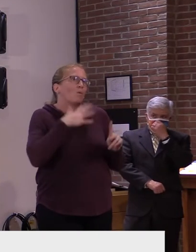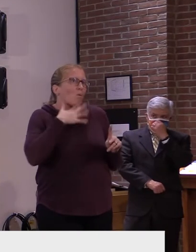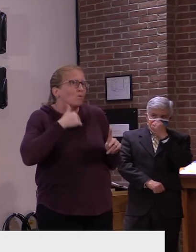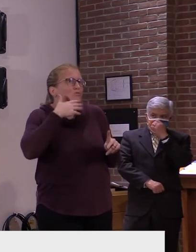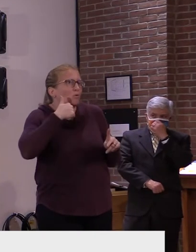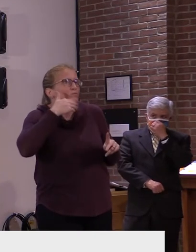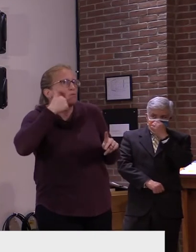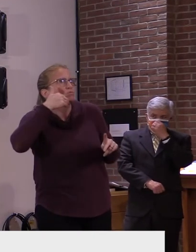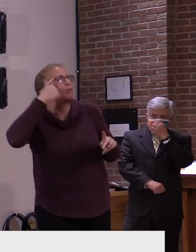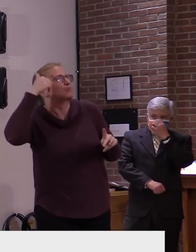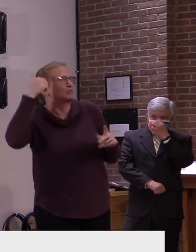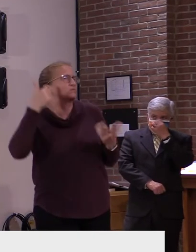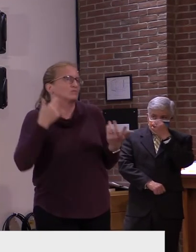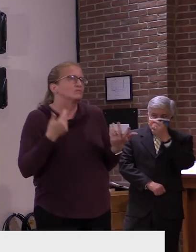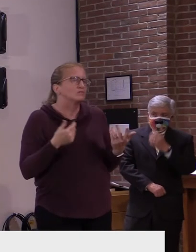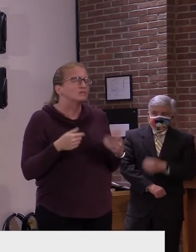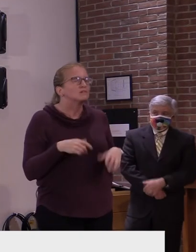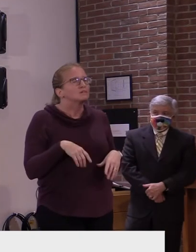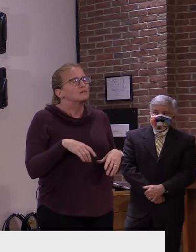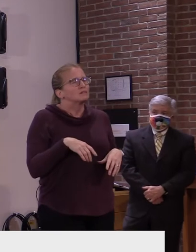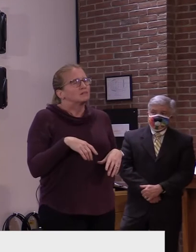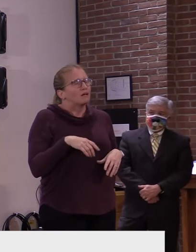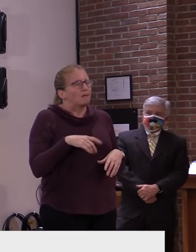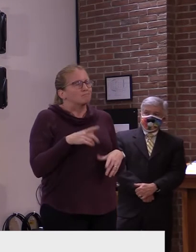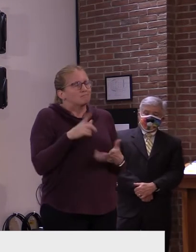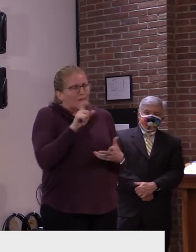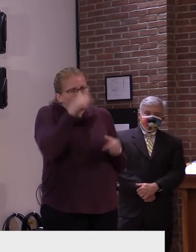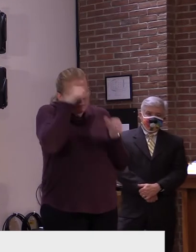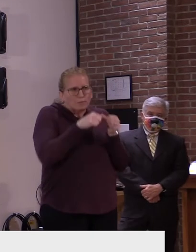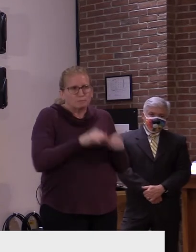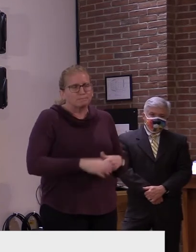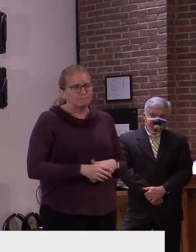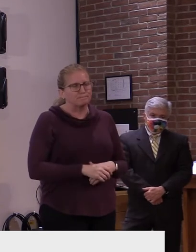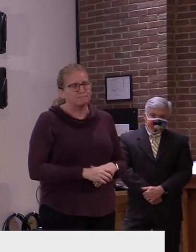to to be the case uh throughout the pandemic